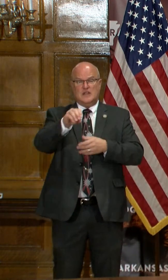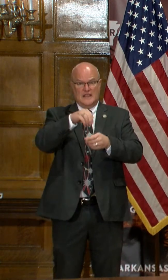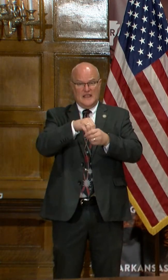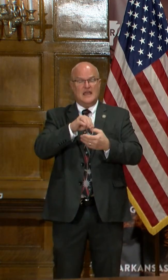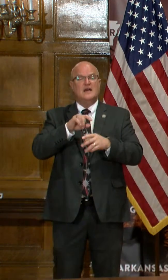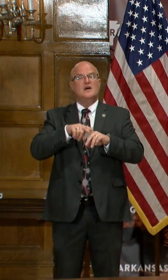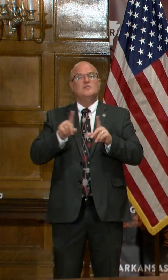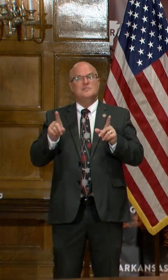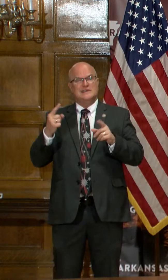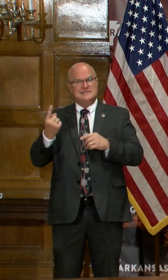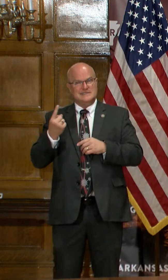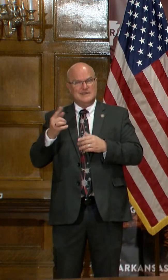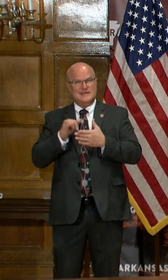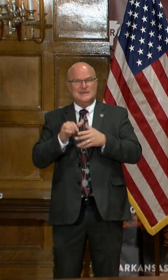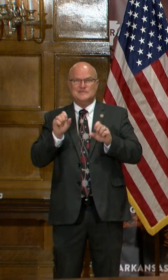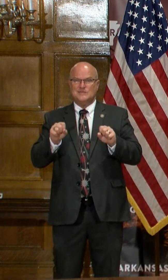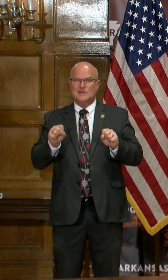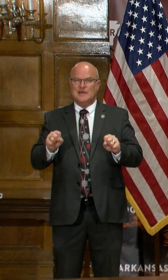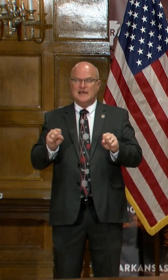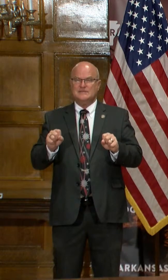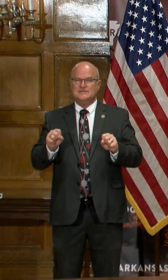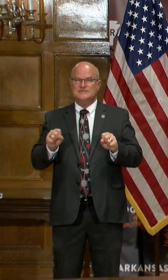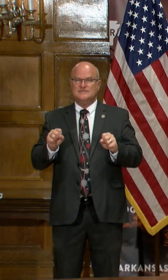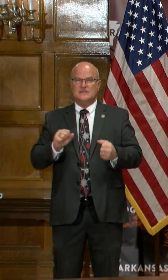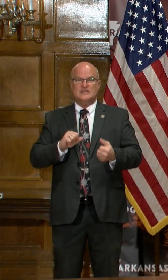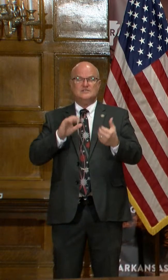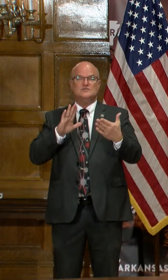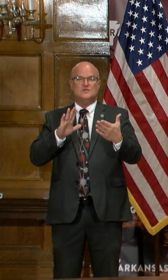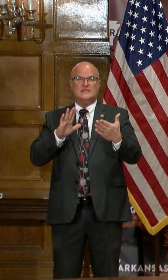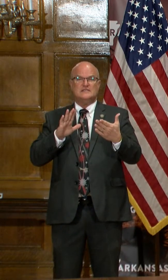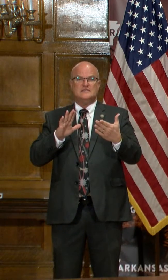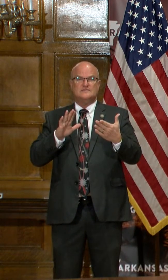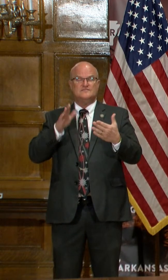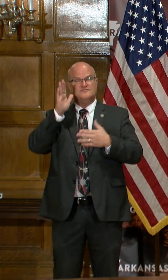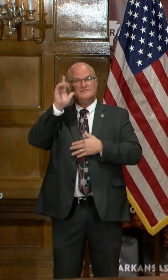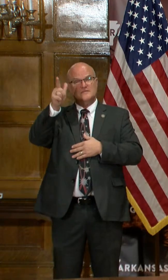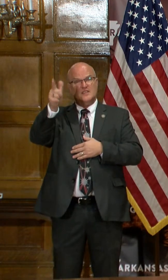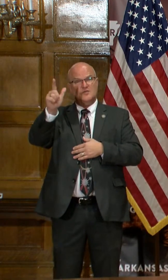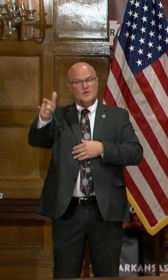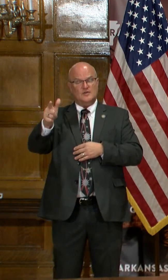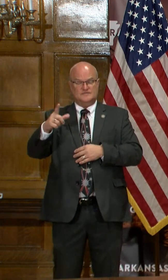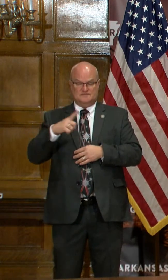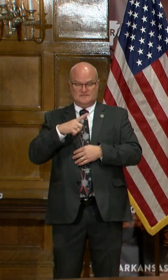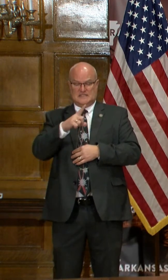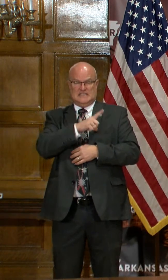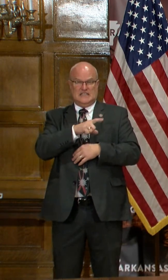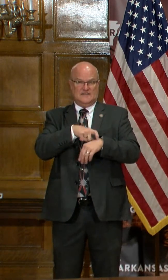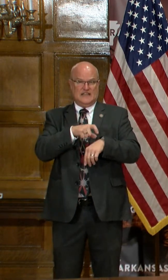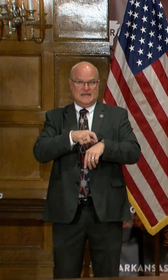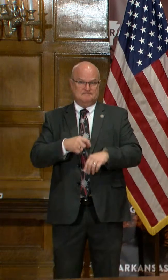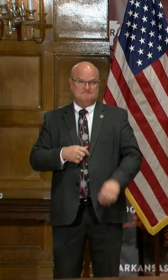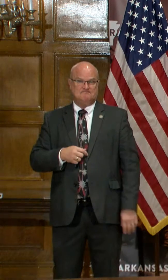but that's something that would probably have to be addressed down the road in a legislative session.